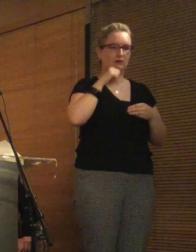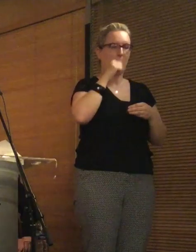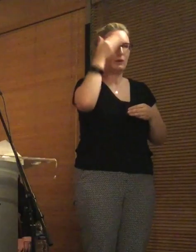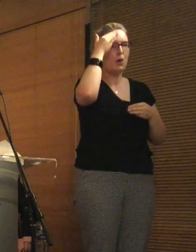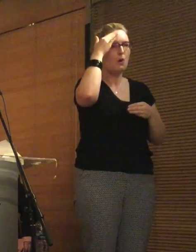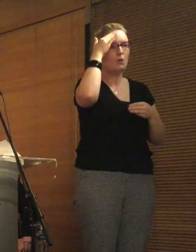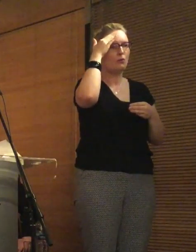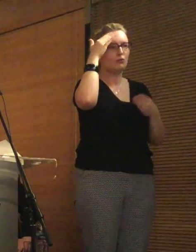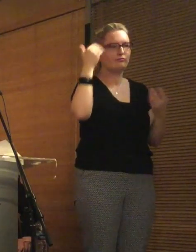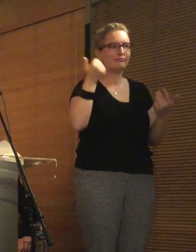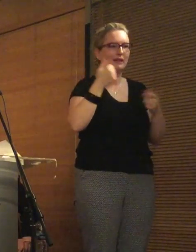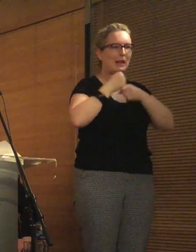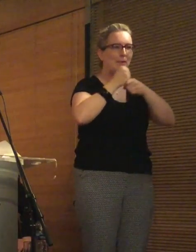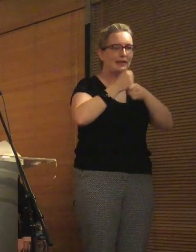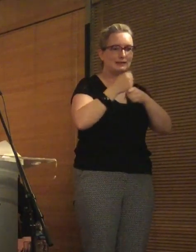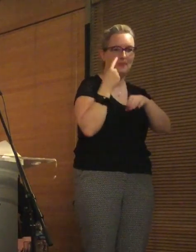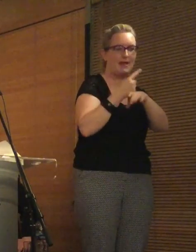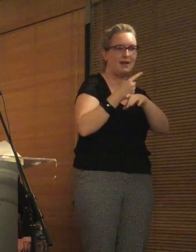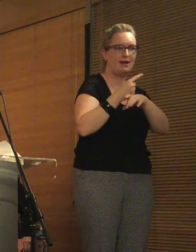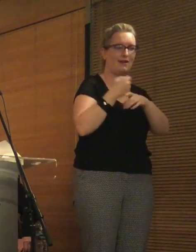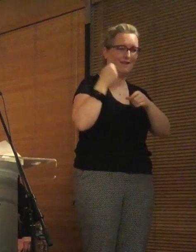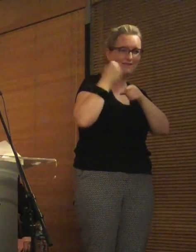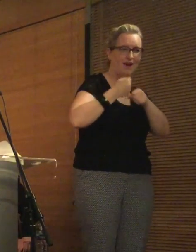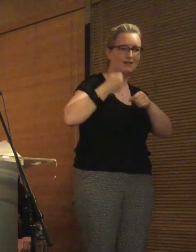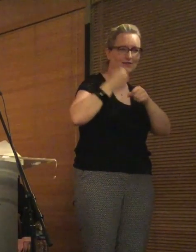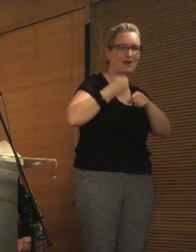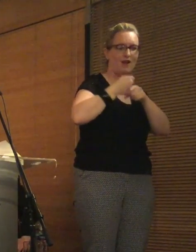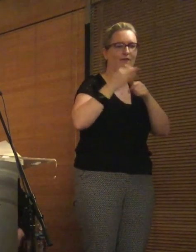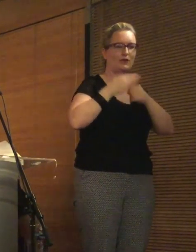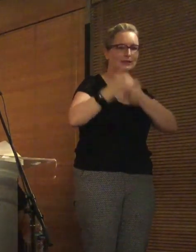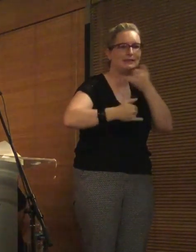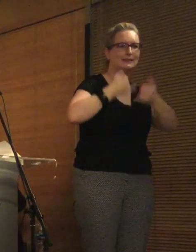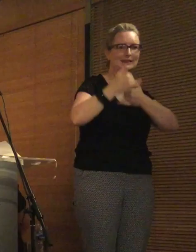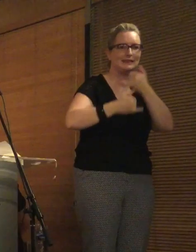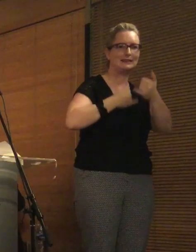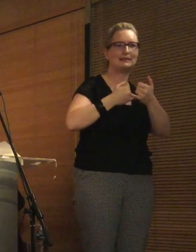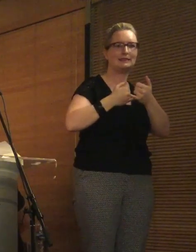know the campaigns that had to be fought for their hard-won